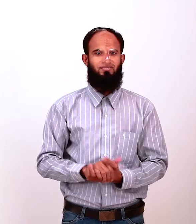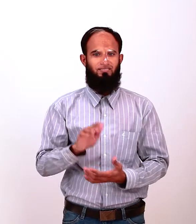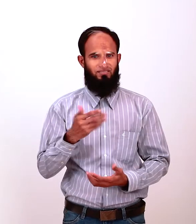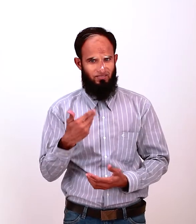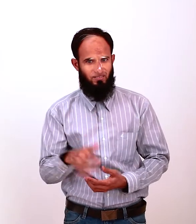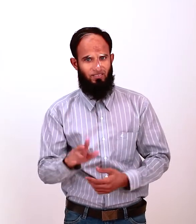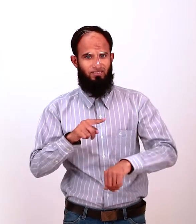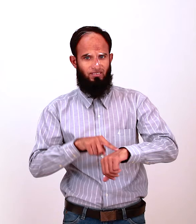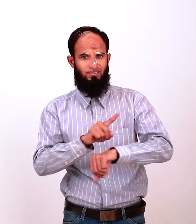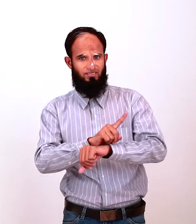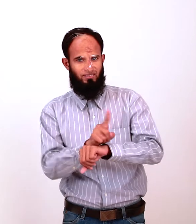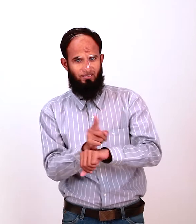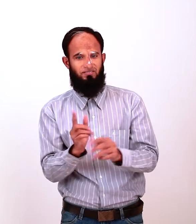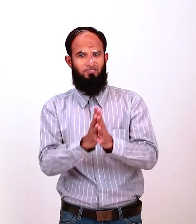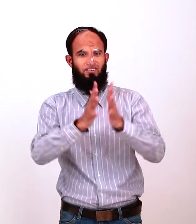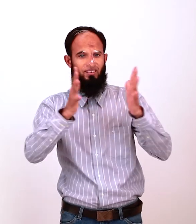Although a minute is longer than a second,